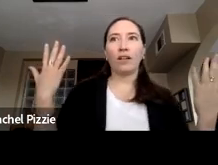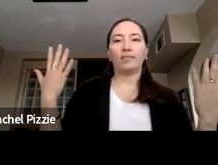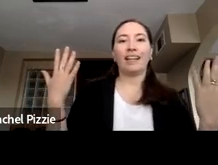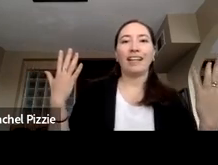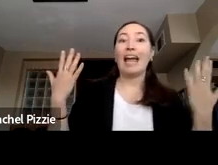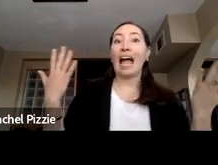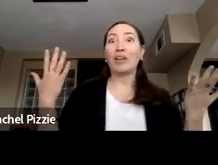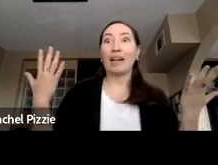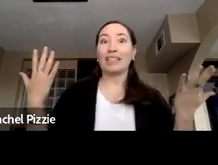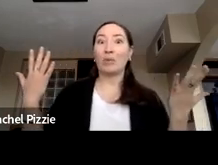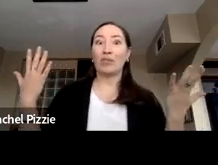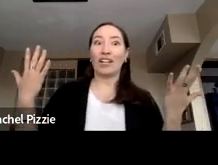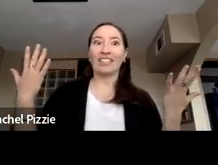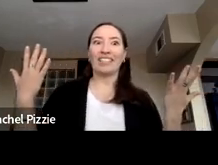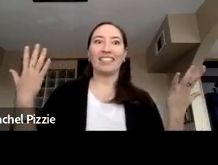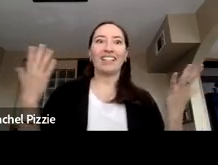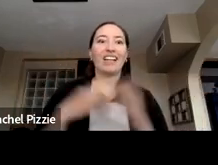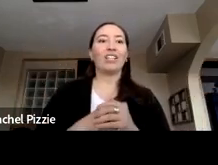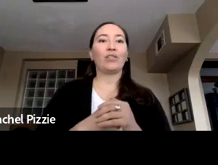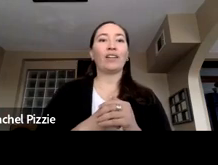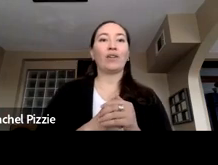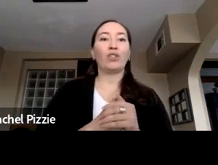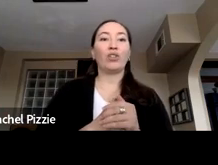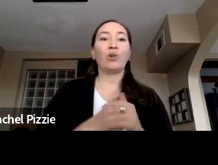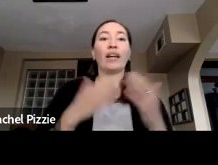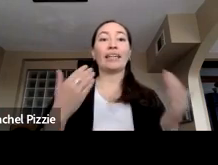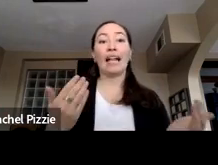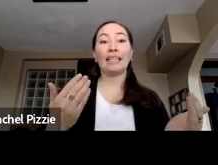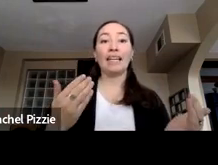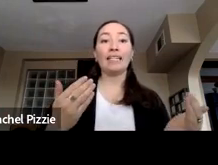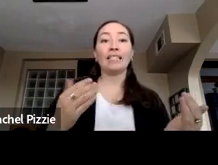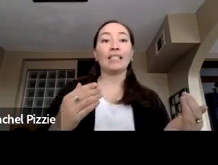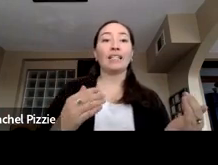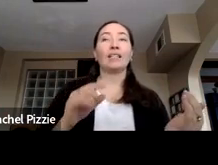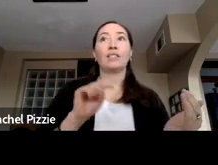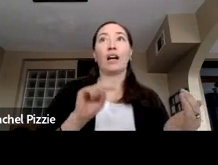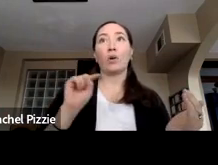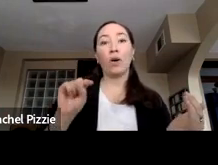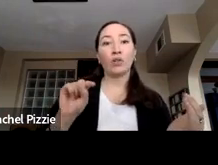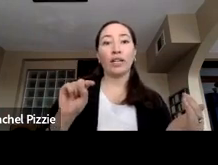First of all, how do you access Qualtrics? You can go to